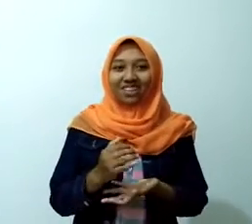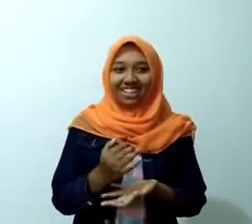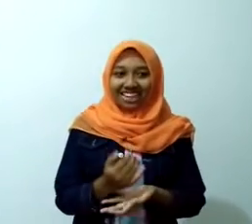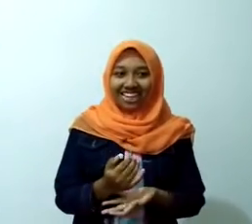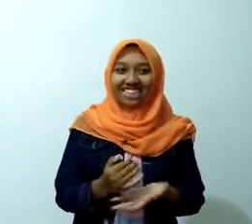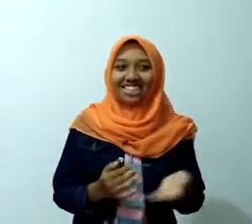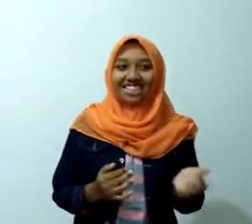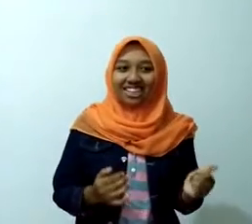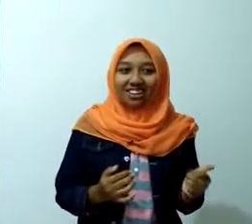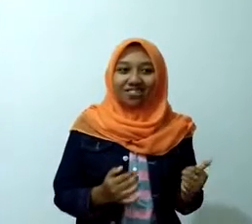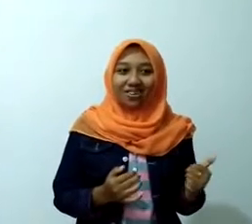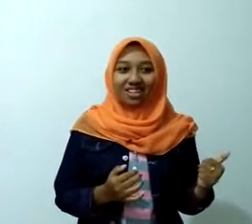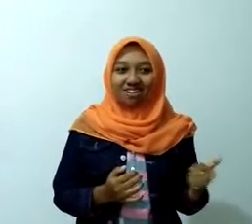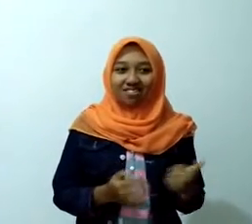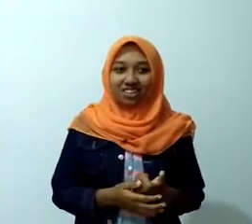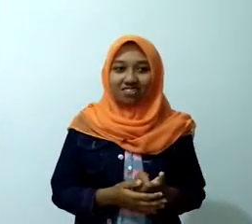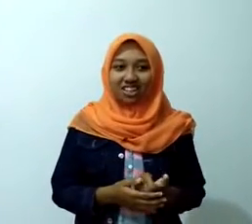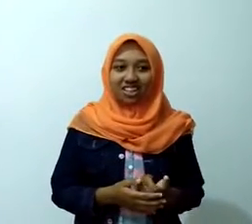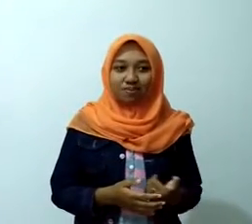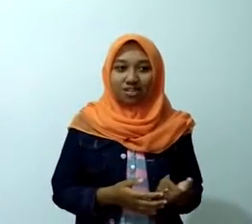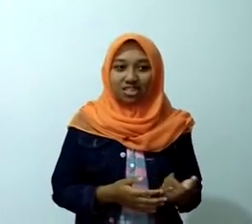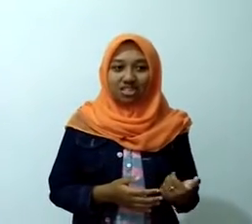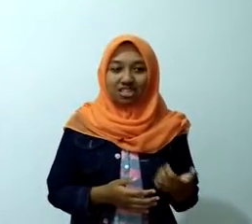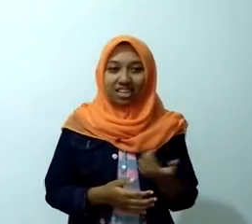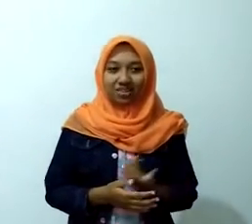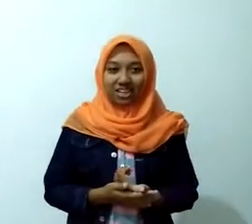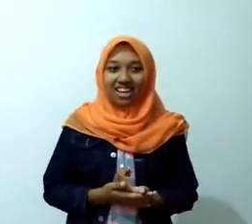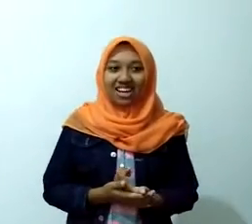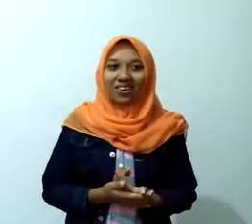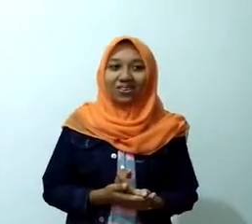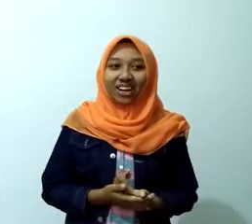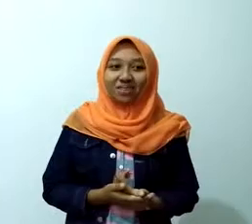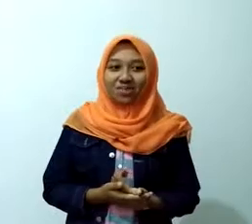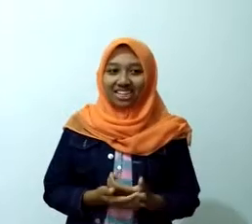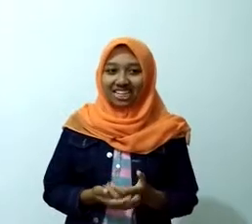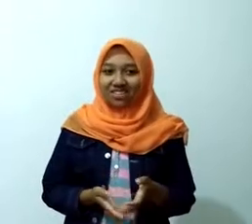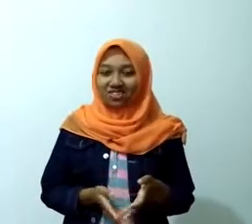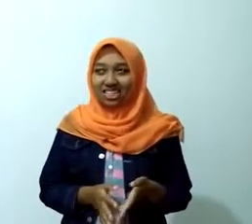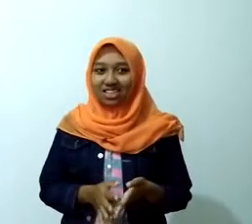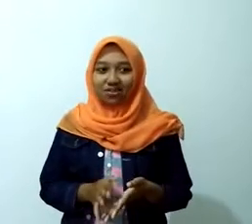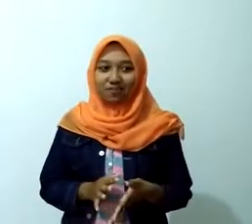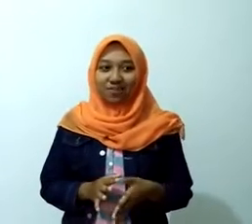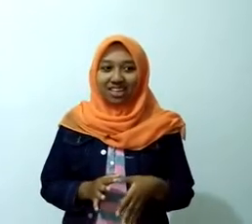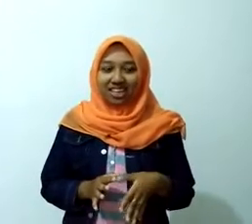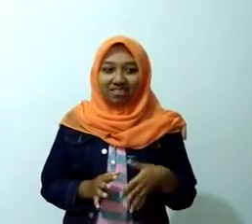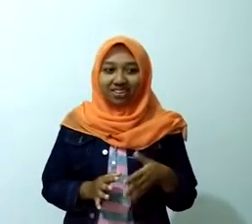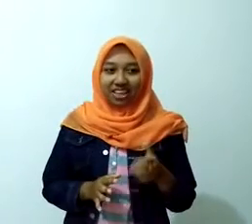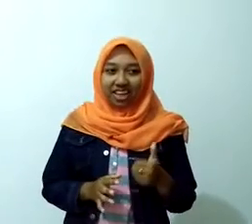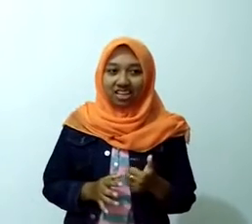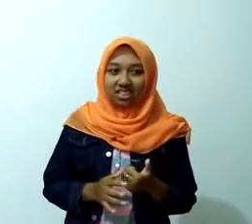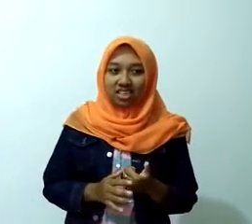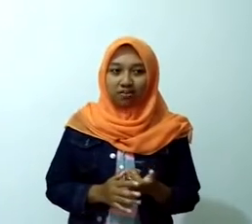A vocabulary is a set of familiar words between a person and language. A vocabulary usually developed with